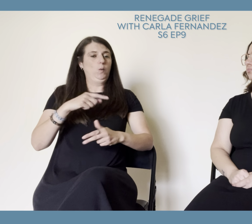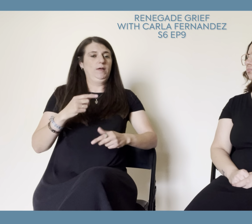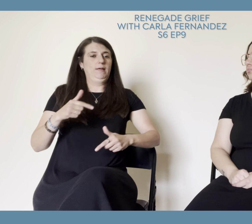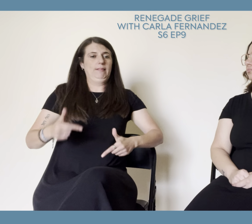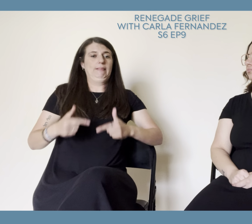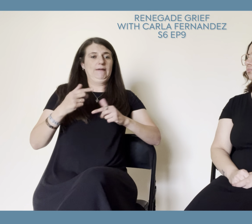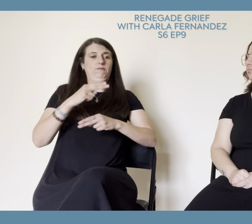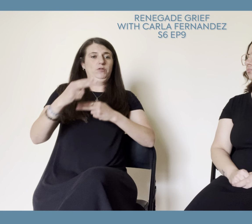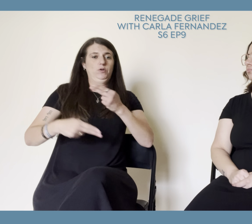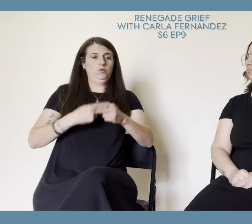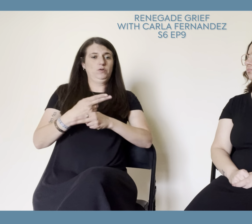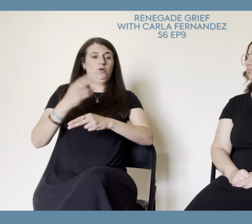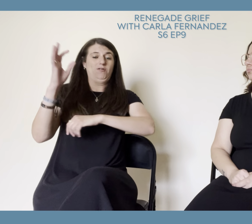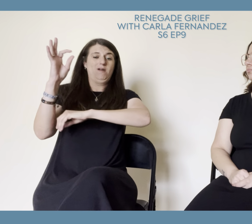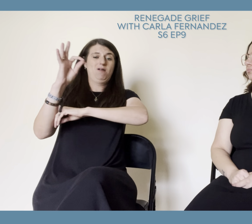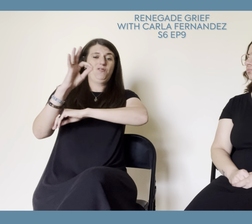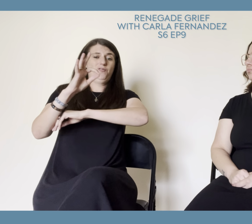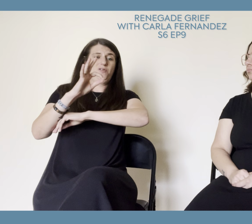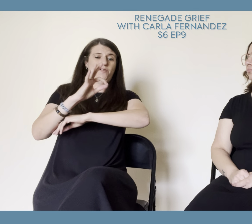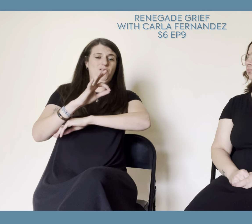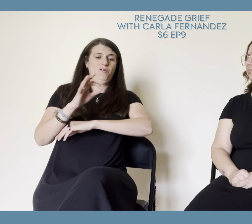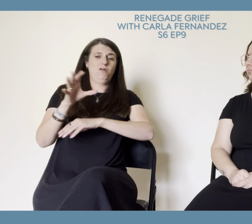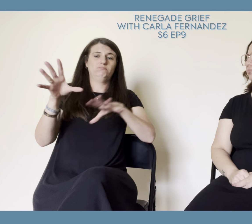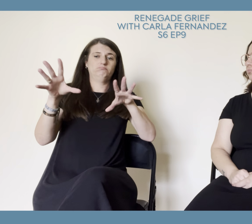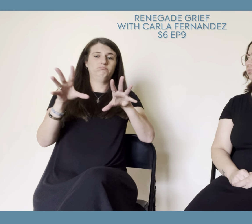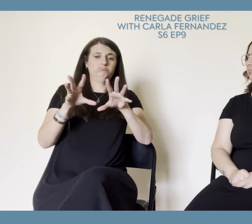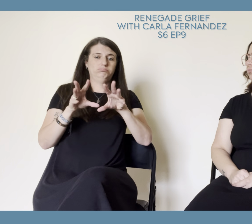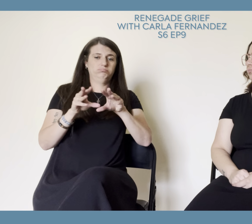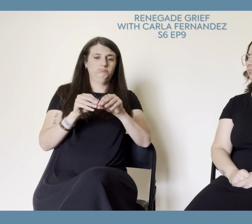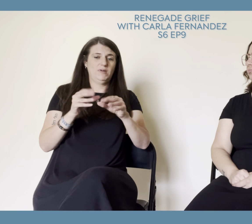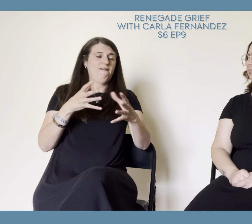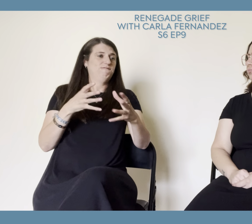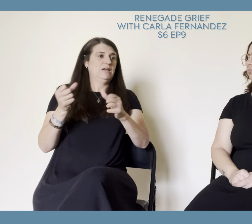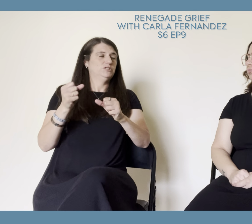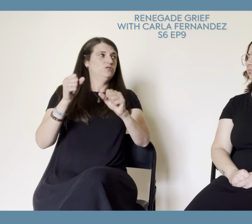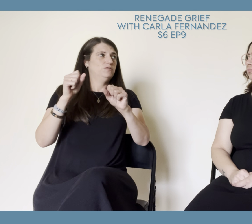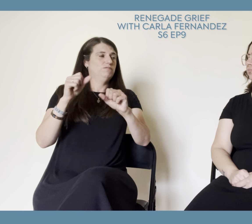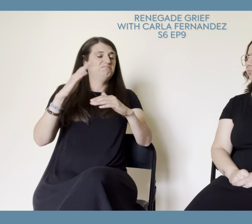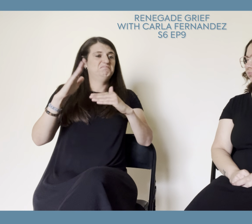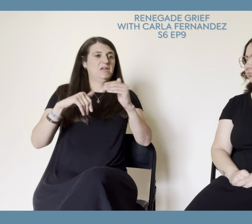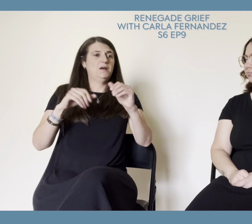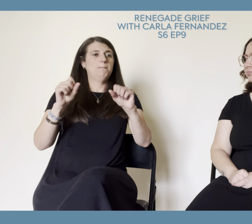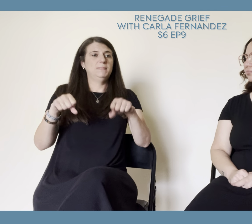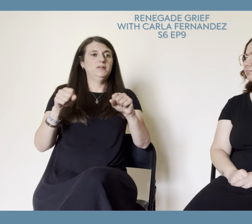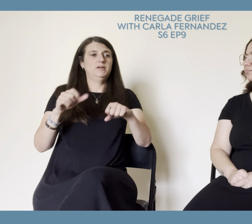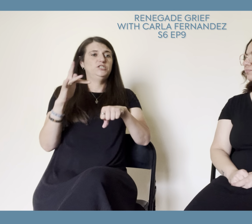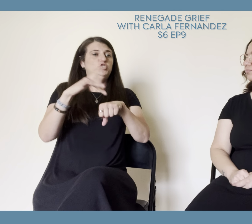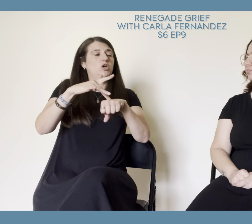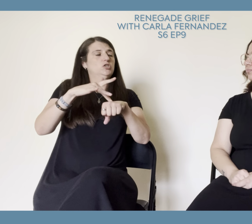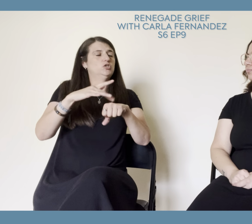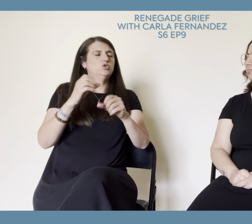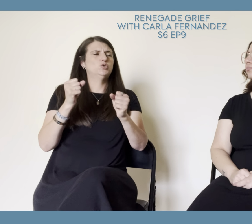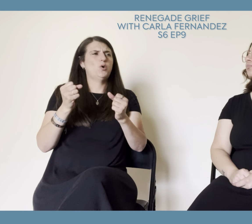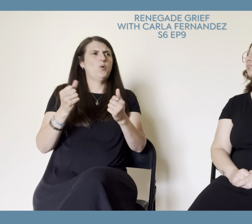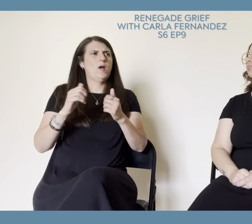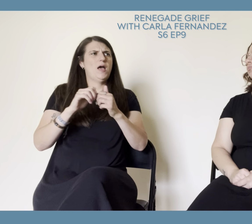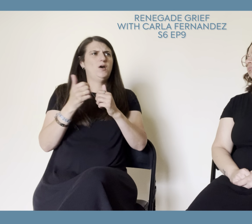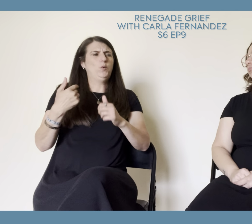horizon line is always receding faster than our ability to get to it. So how do we live with this reality that there is never going to